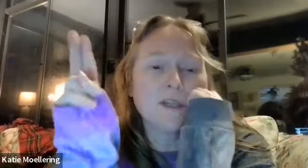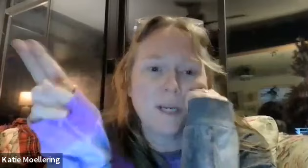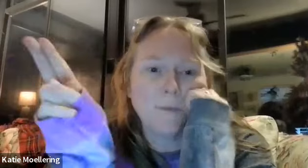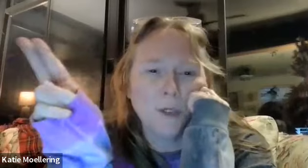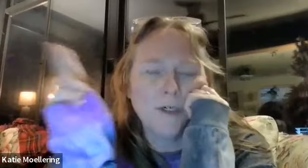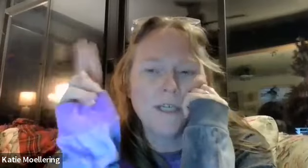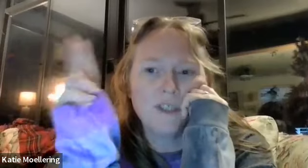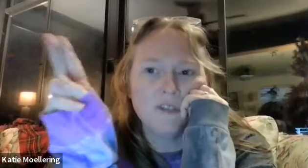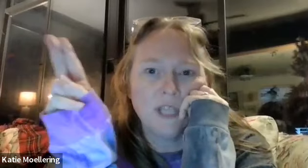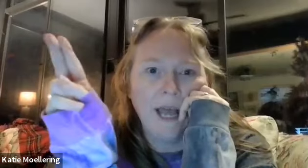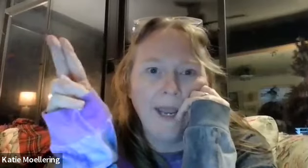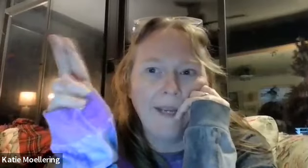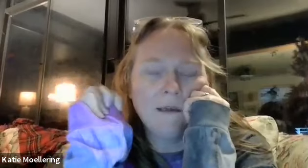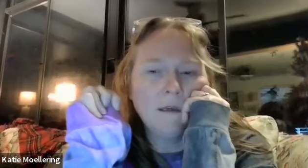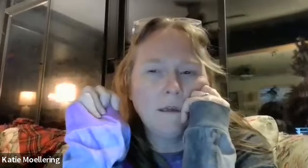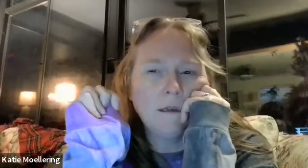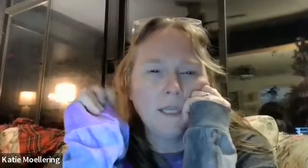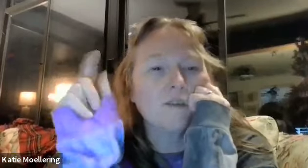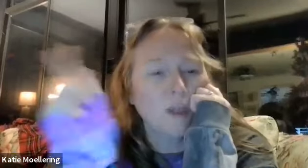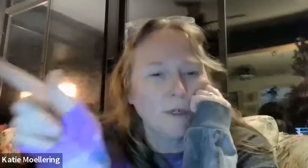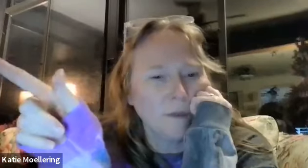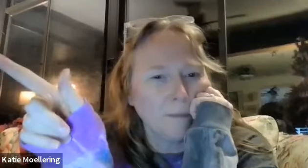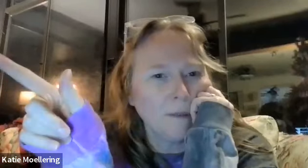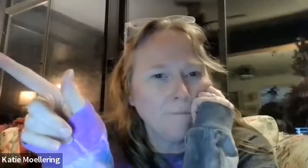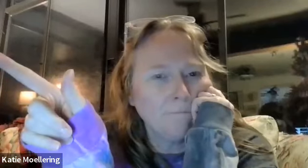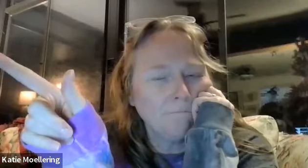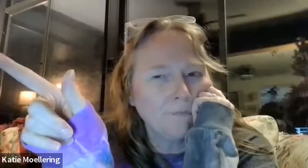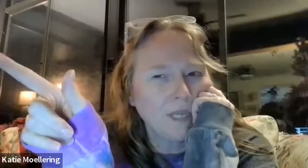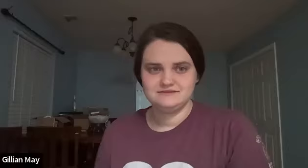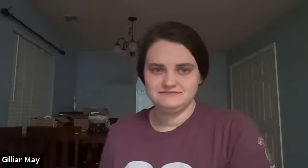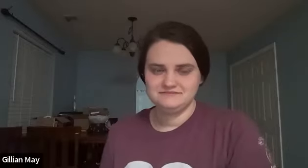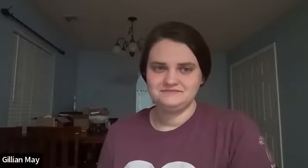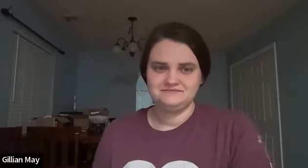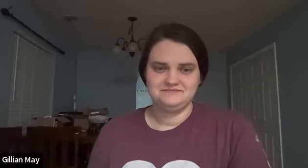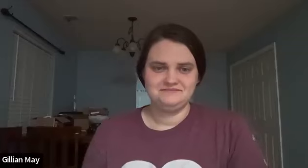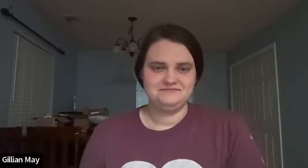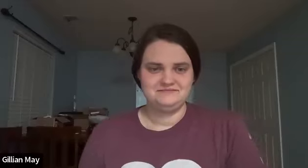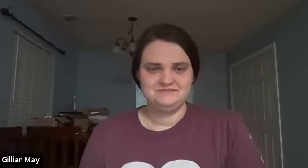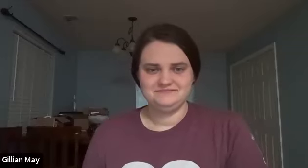March, April, a June, July, and October, November. Yes. I think that we try to